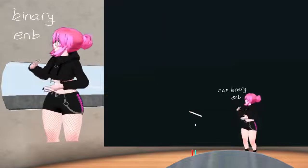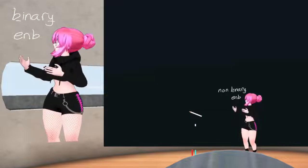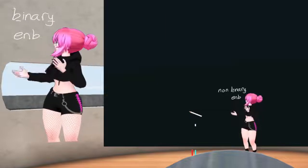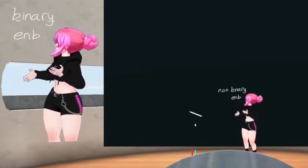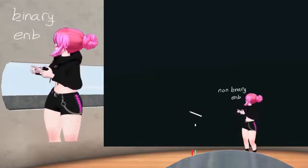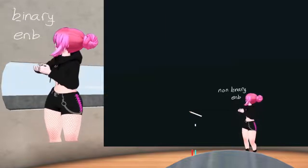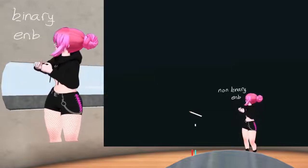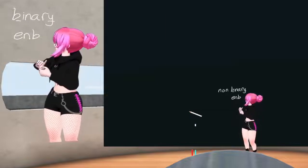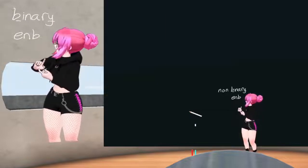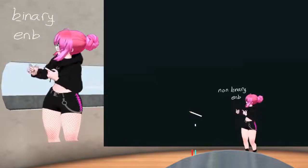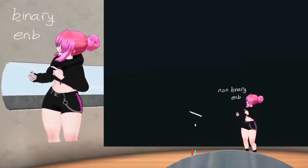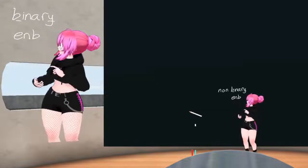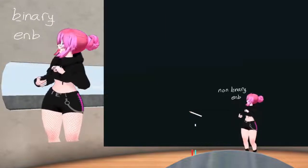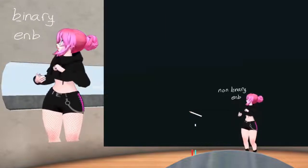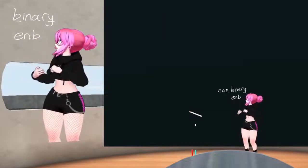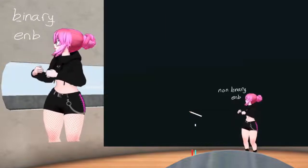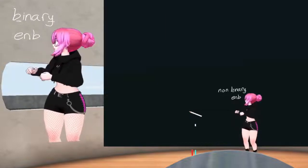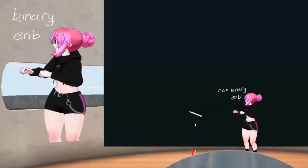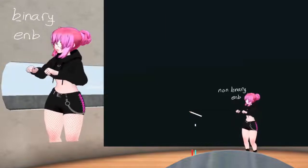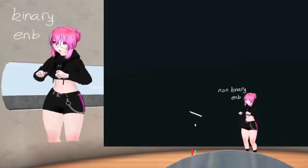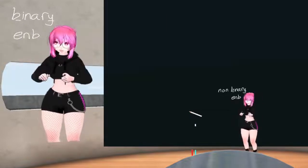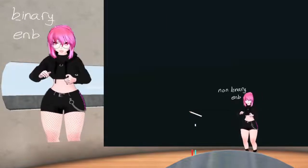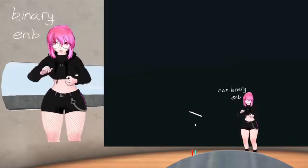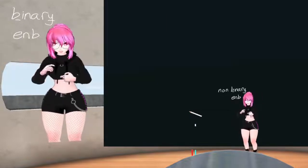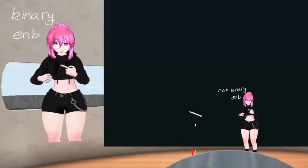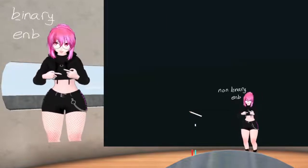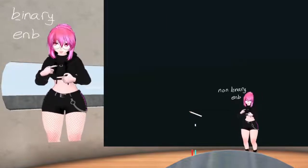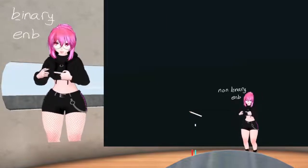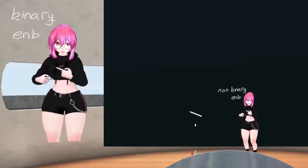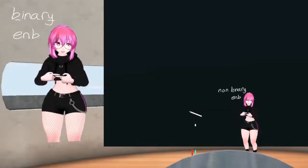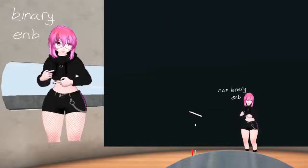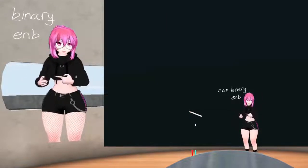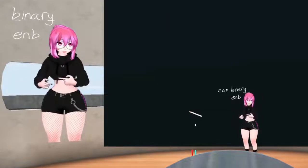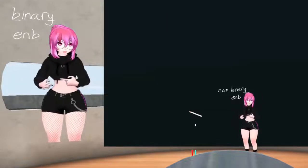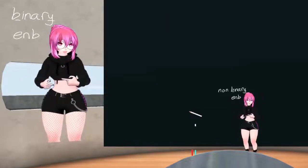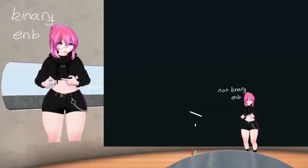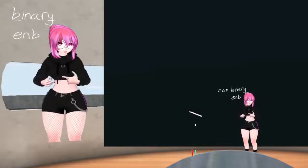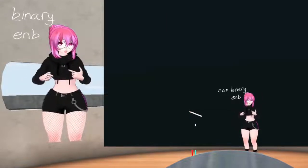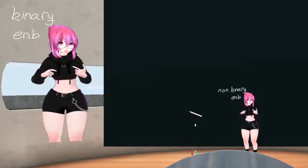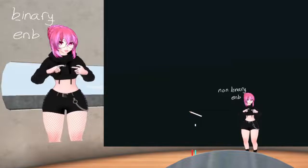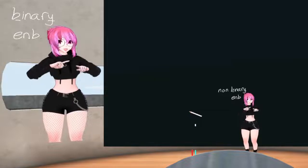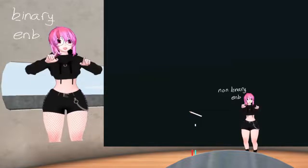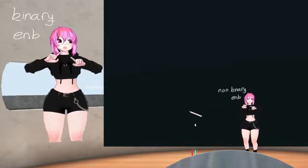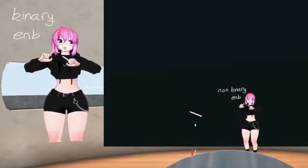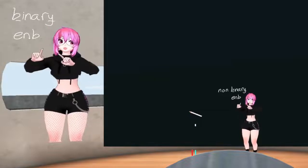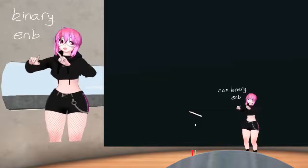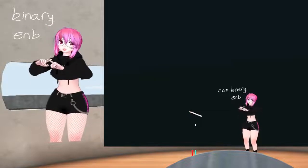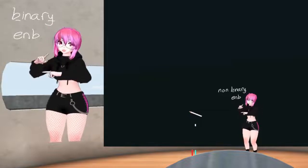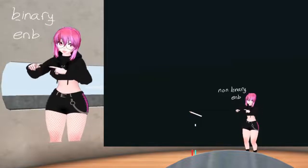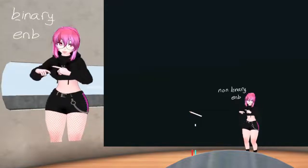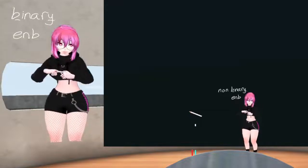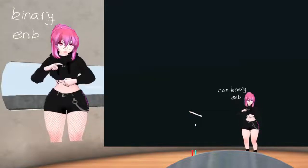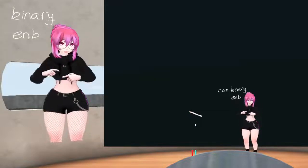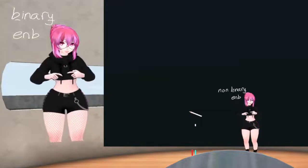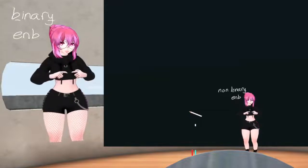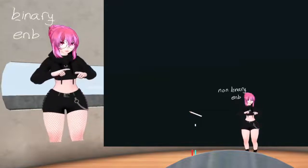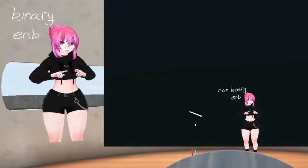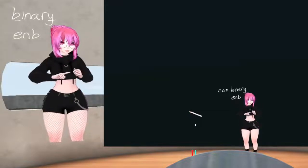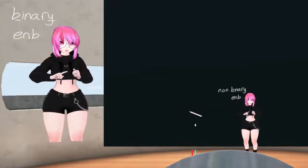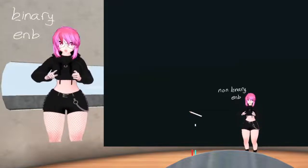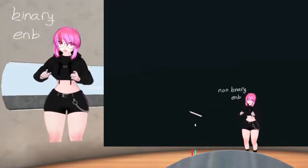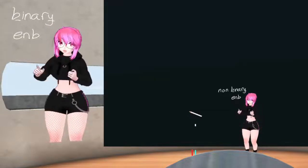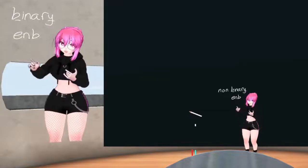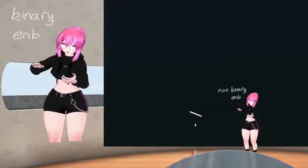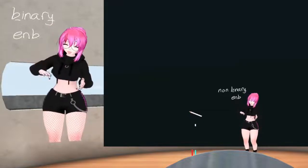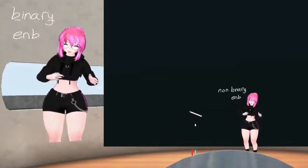So, words kind of change and move, and so do the signs. So just like how there's so many different signs for